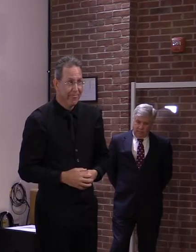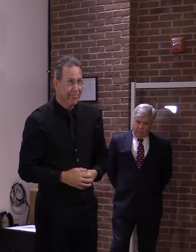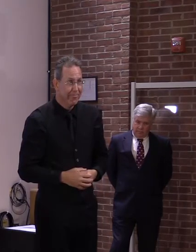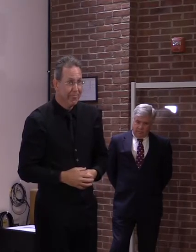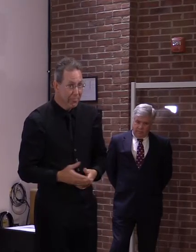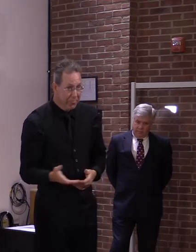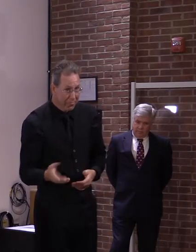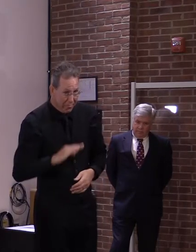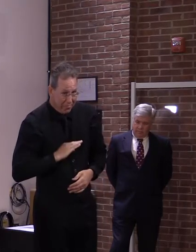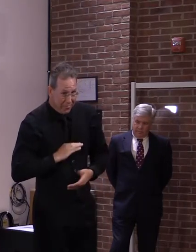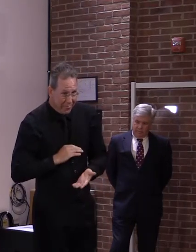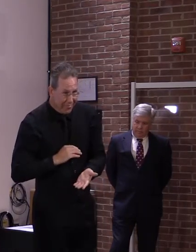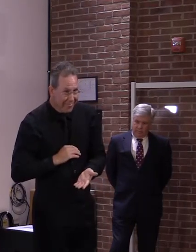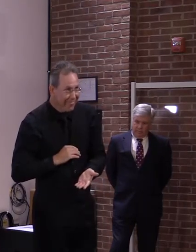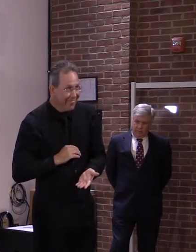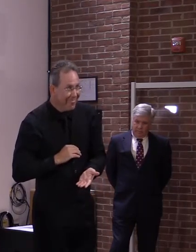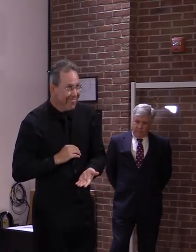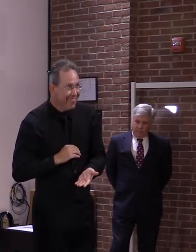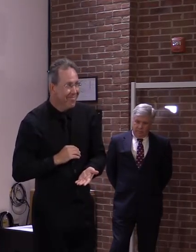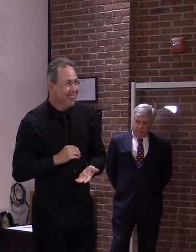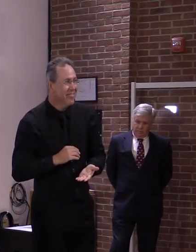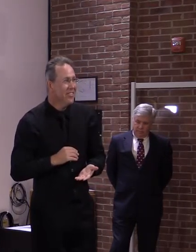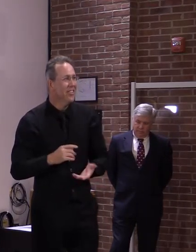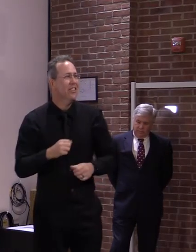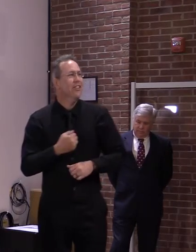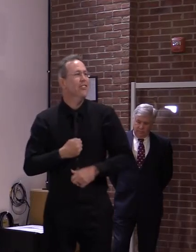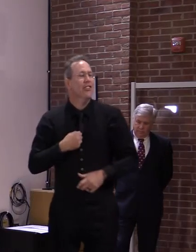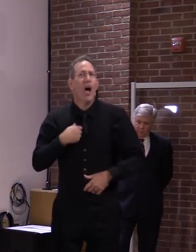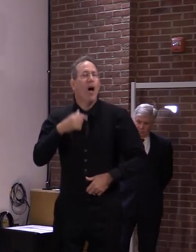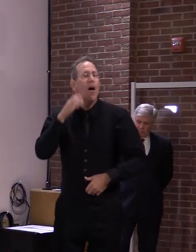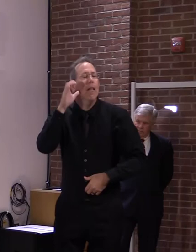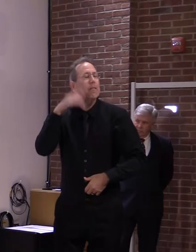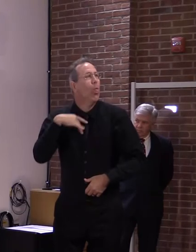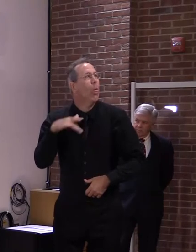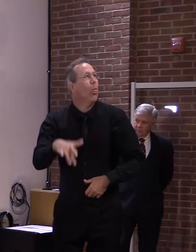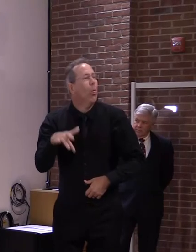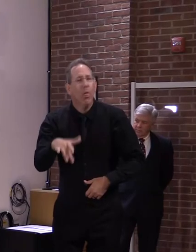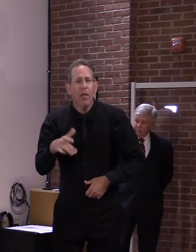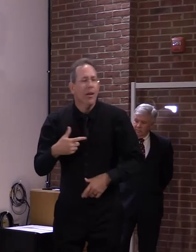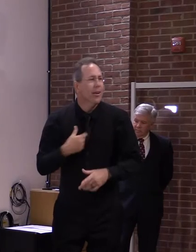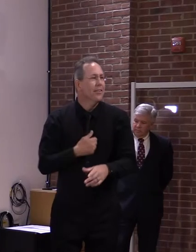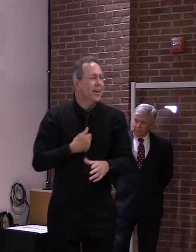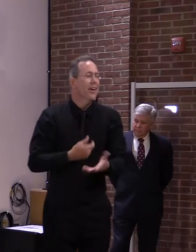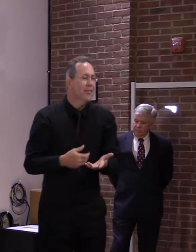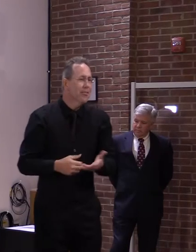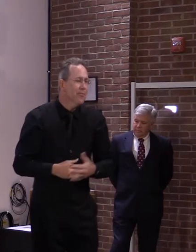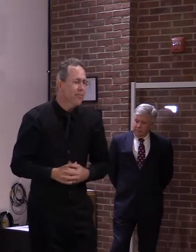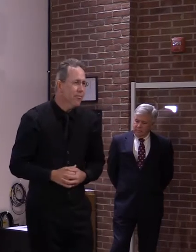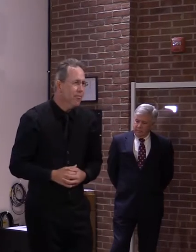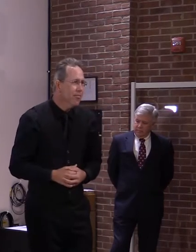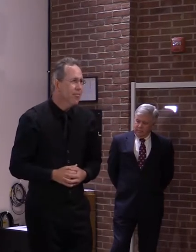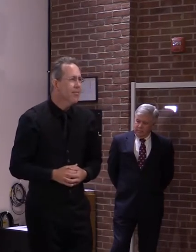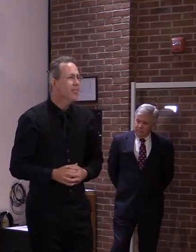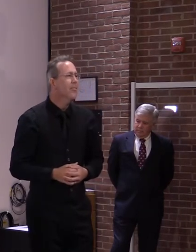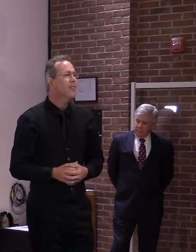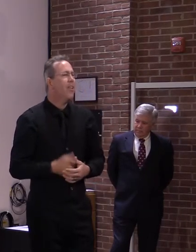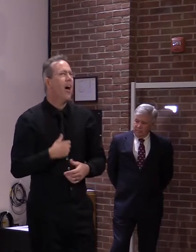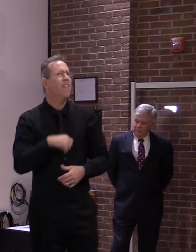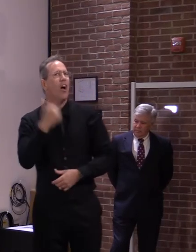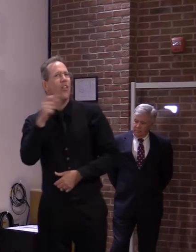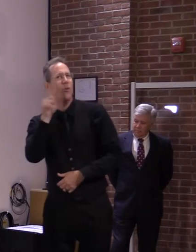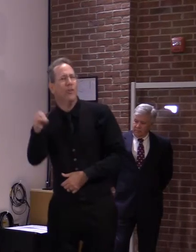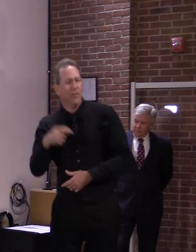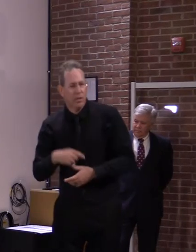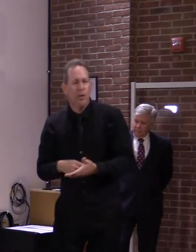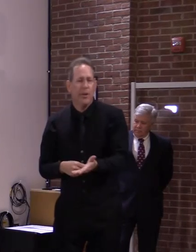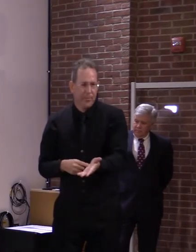All right. I'm sorry, I had a problem with the mute. No, I'm sorry, I had a problem with the mute button. I have a another question also on